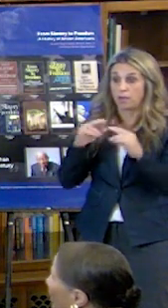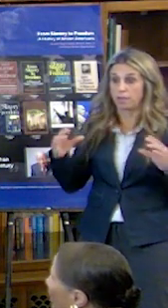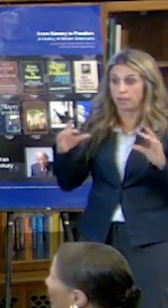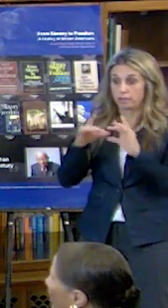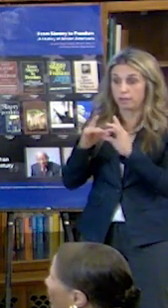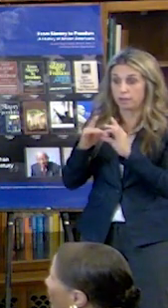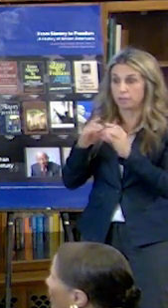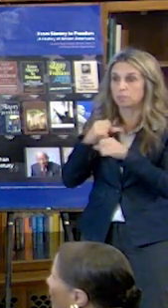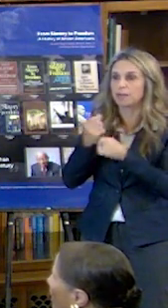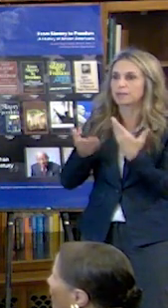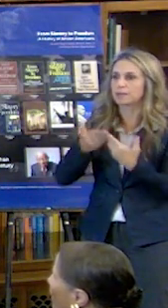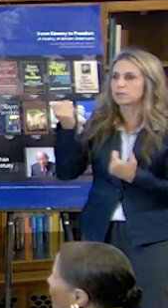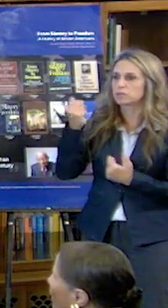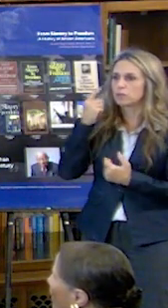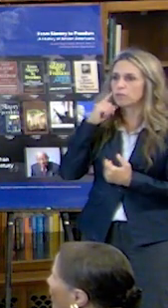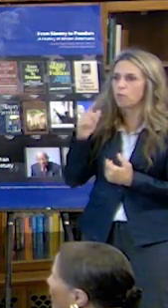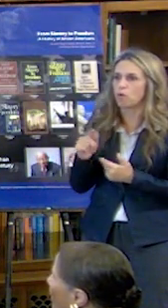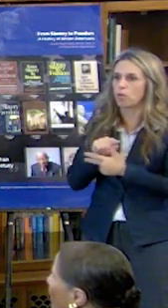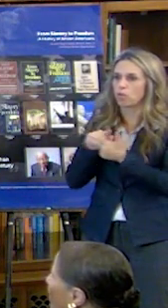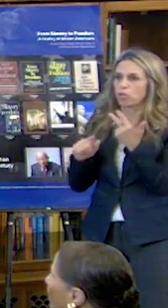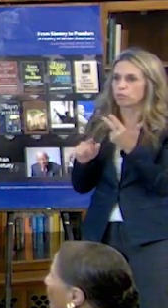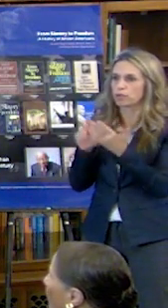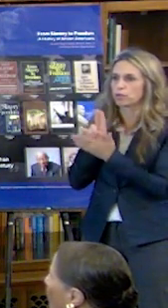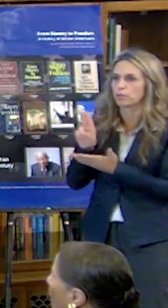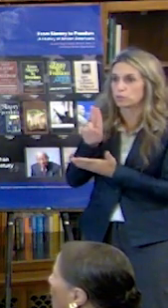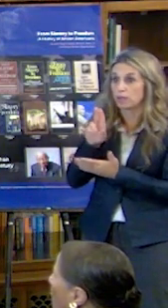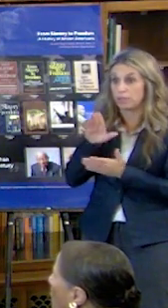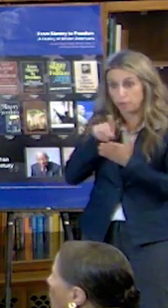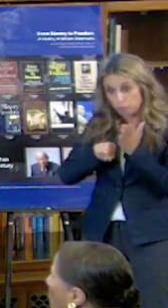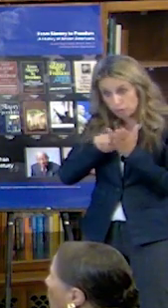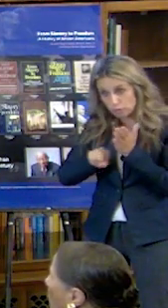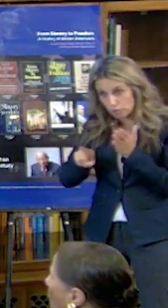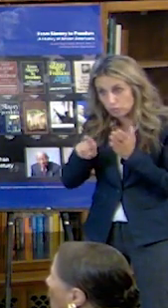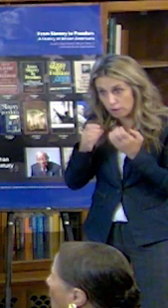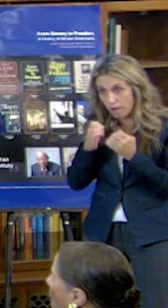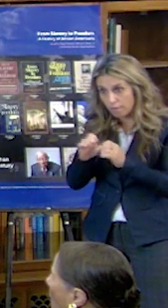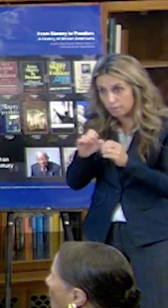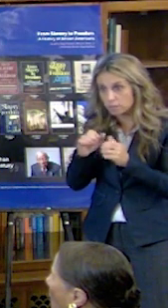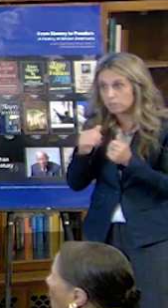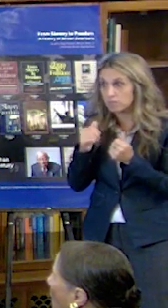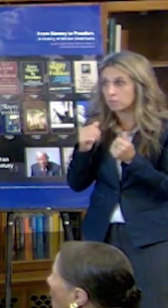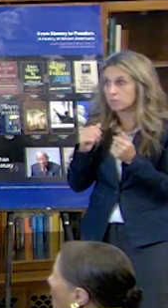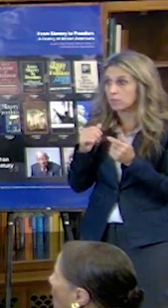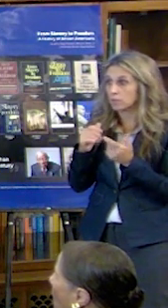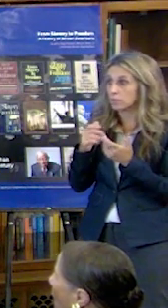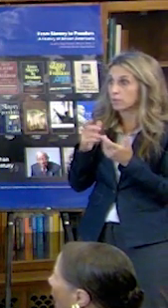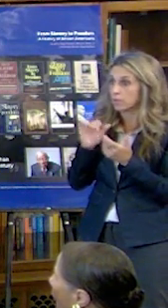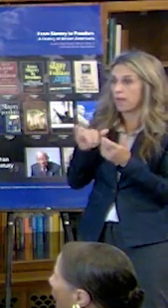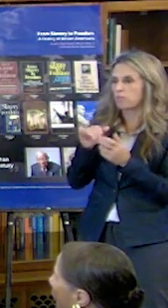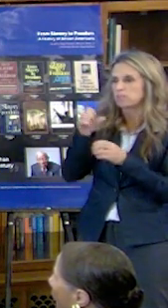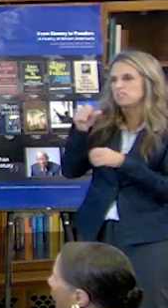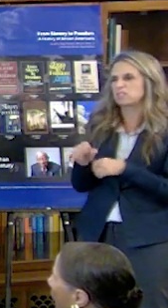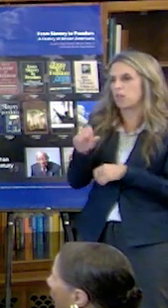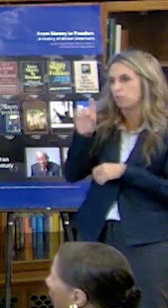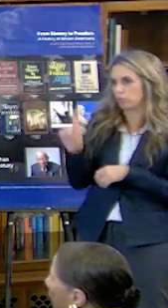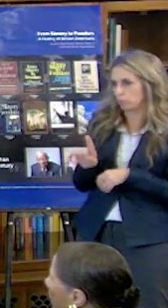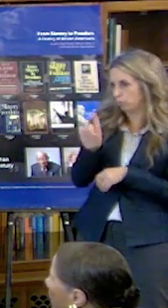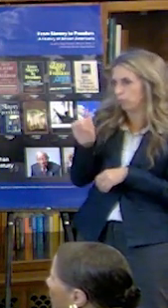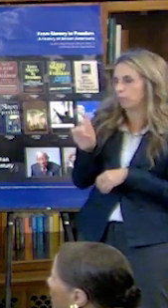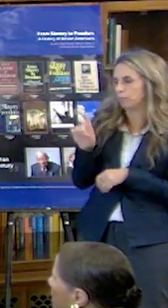easier for those three institutions in their research efforts to get to research L which is in southern is